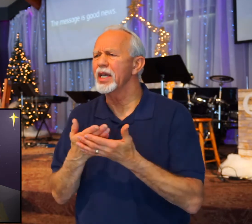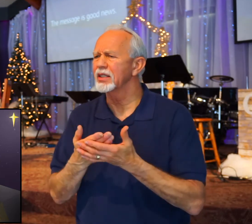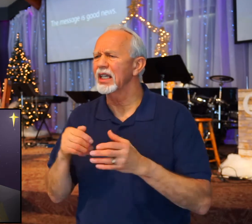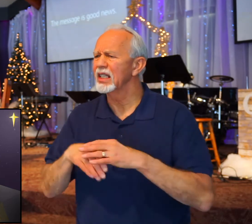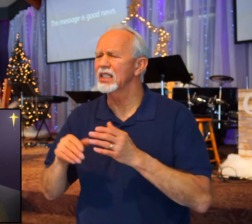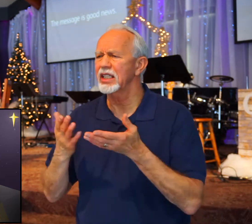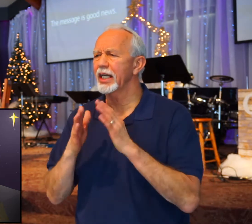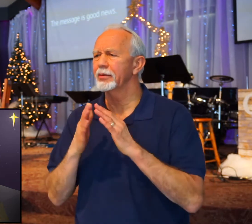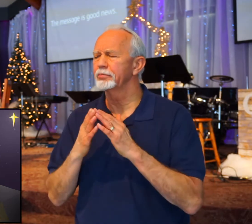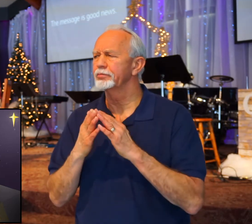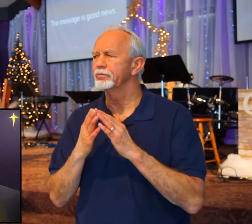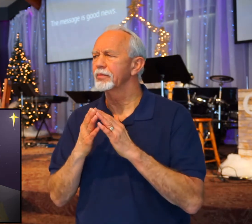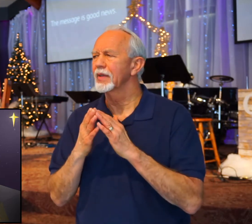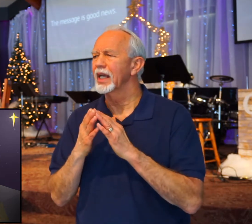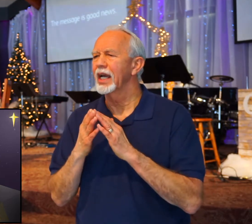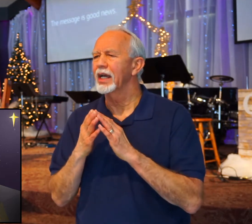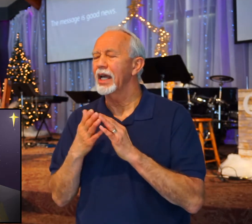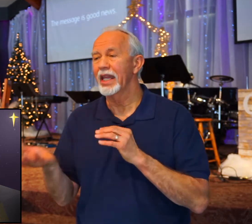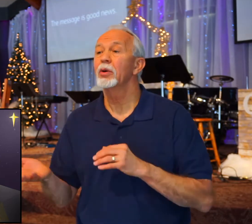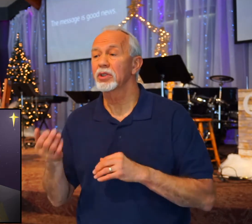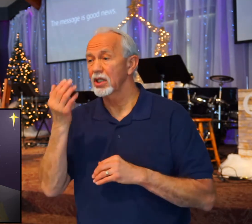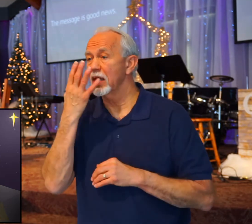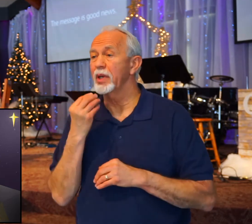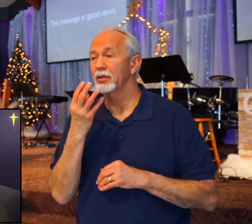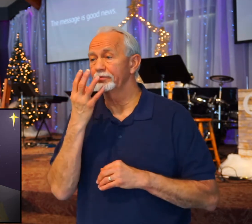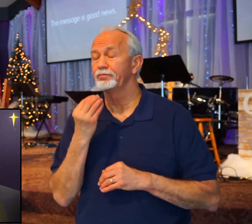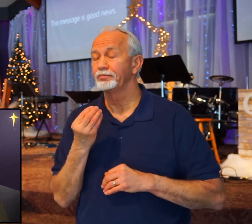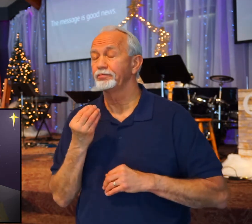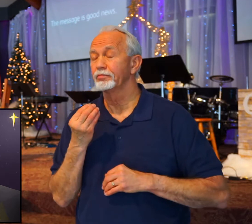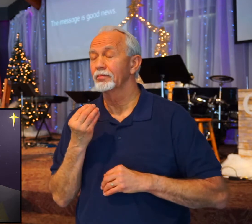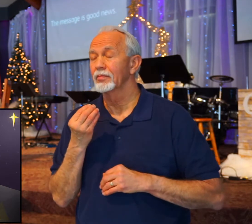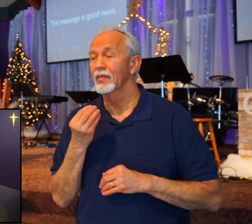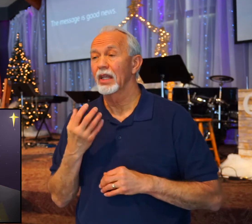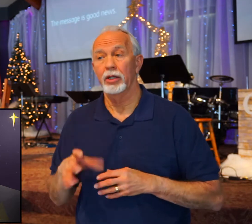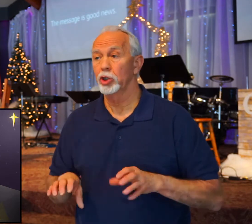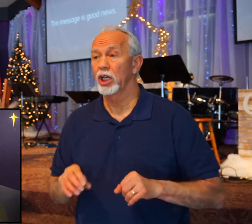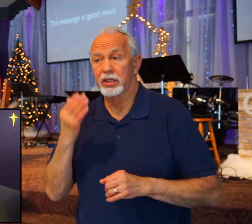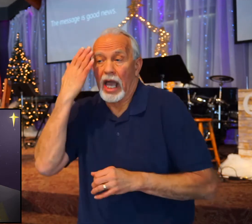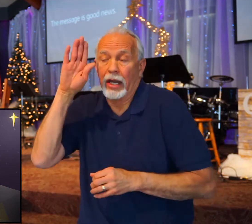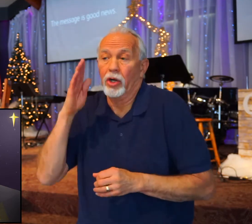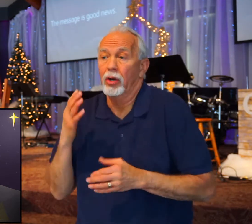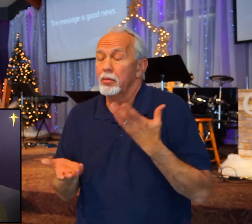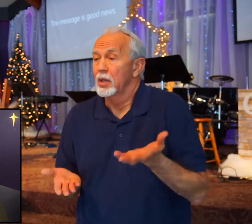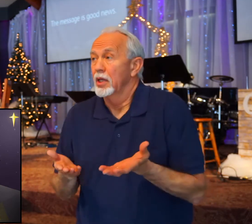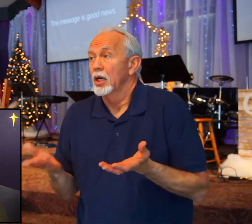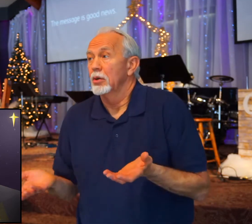city, and they were sleeping. There's a chance, I don't know, maybe